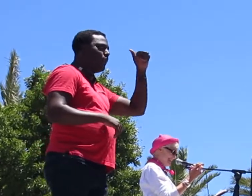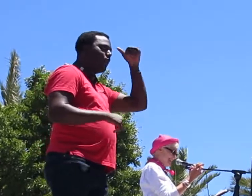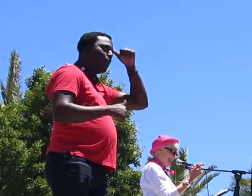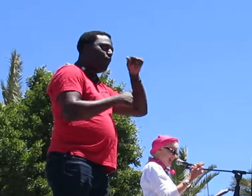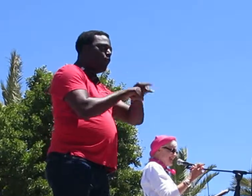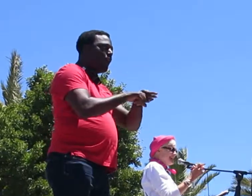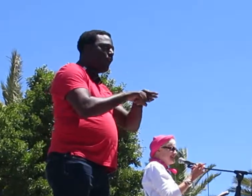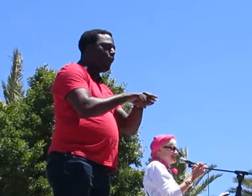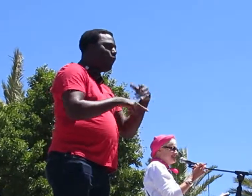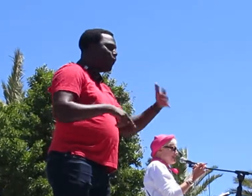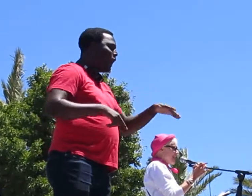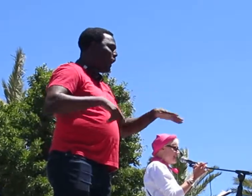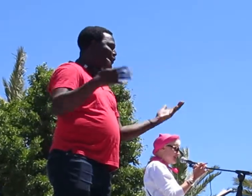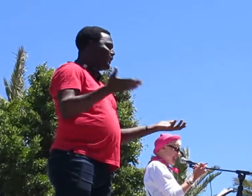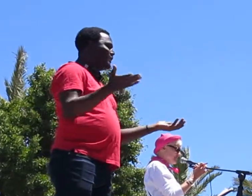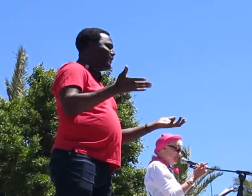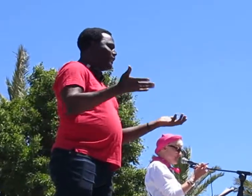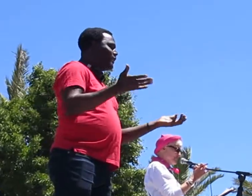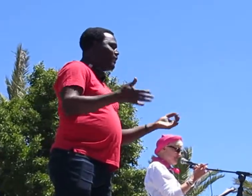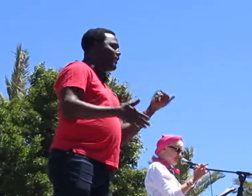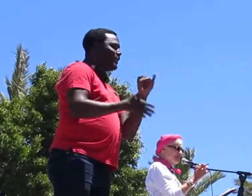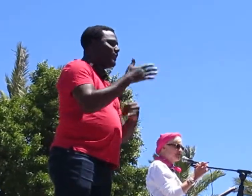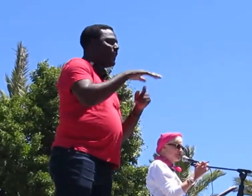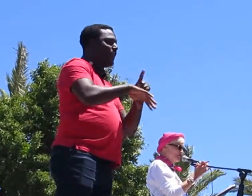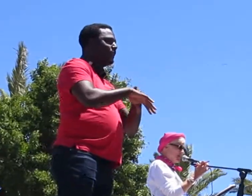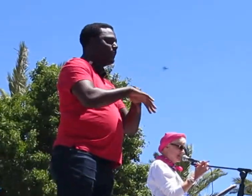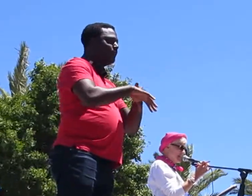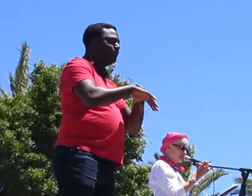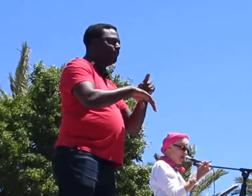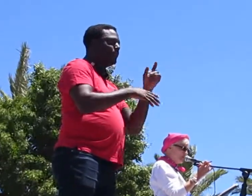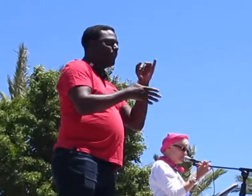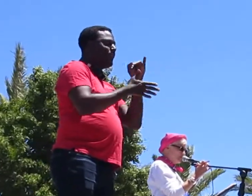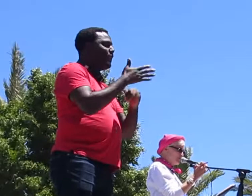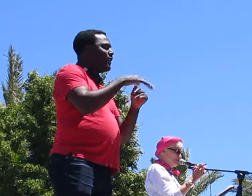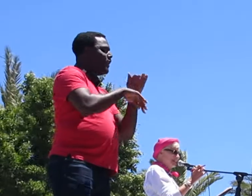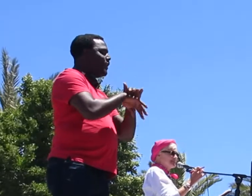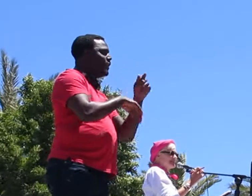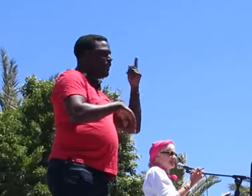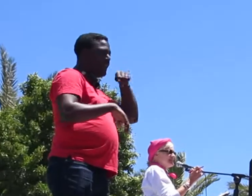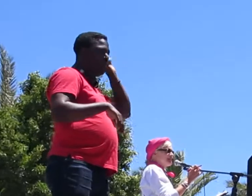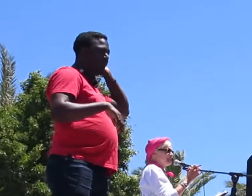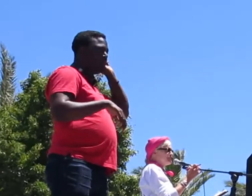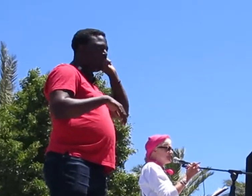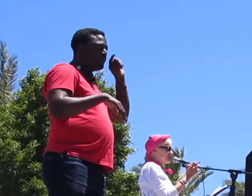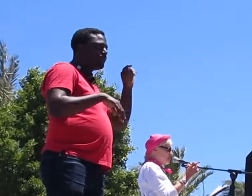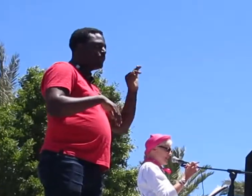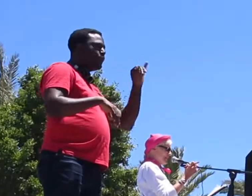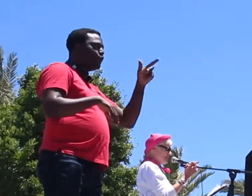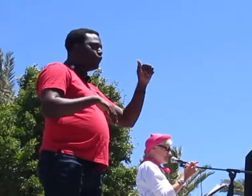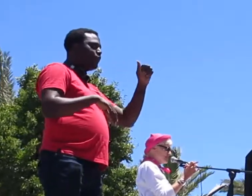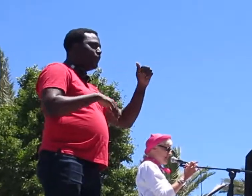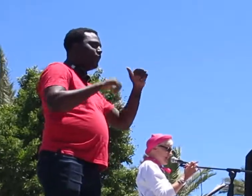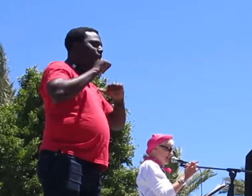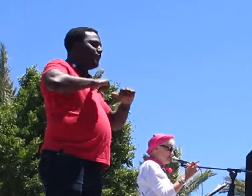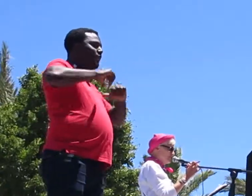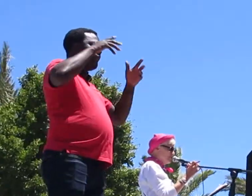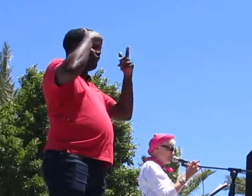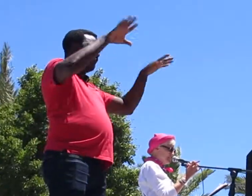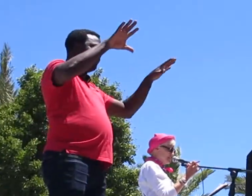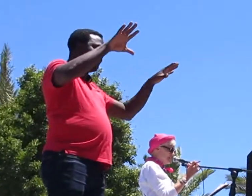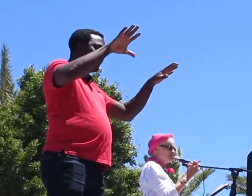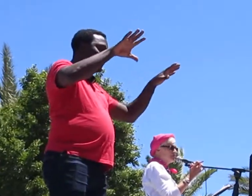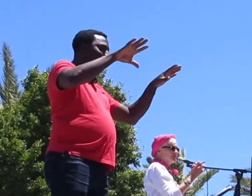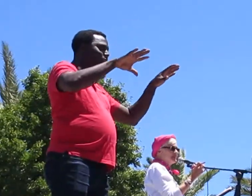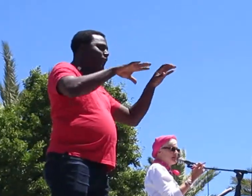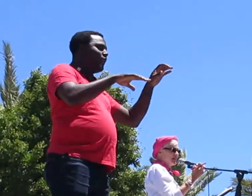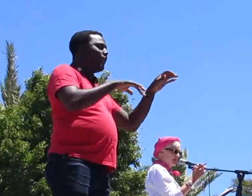here. Last night, Julia Brothers finished her run as Robin the roommate in San Francisco Playhouse's The